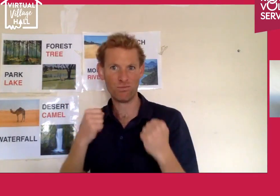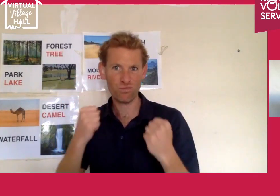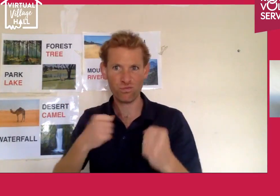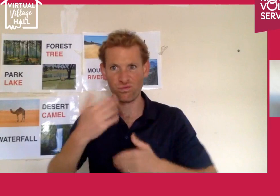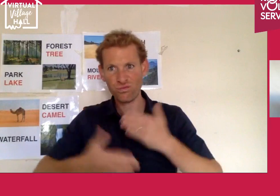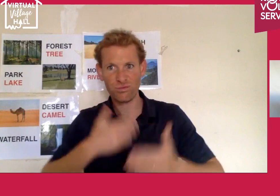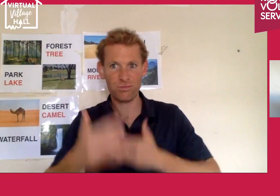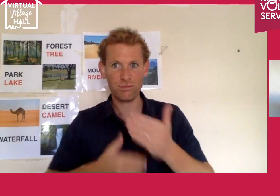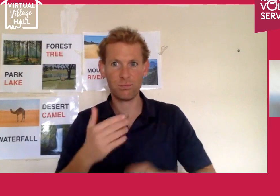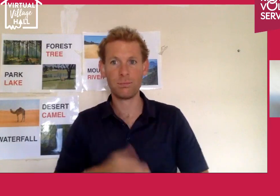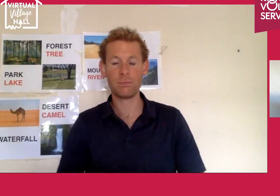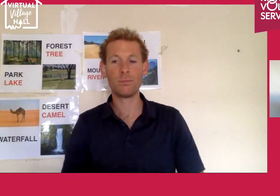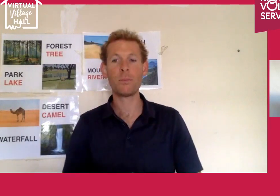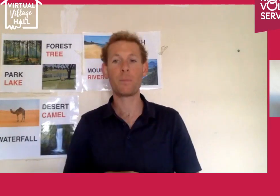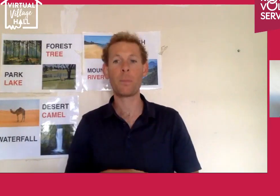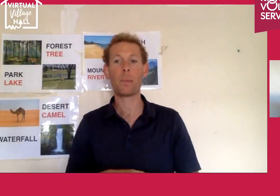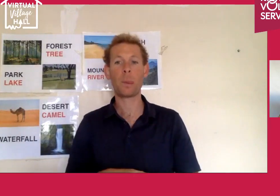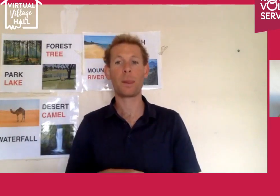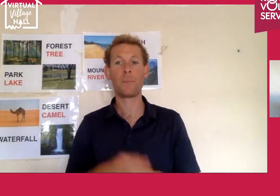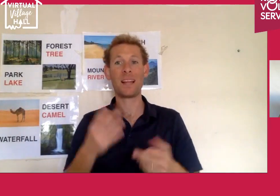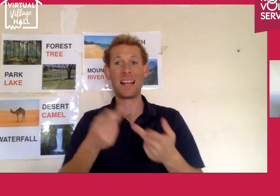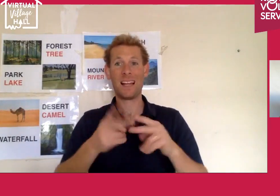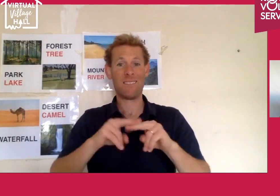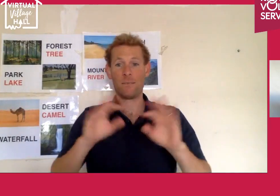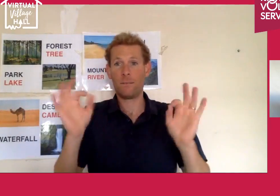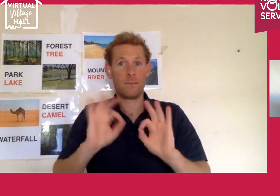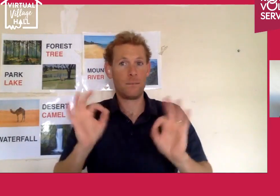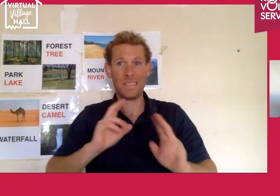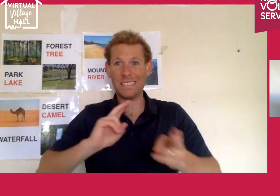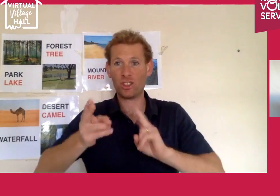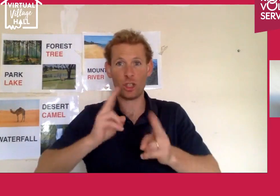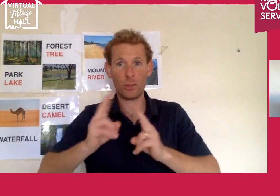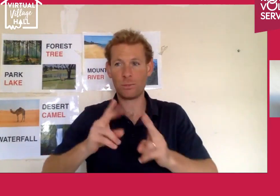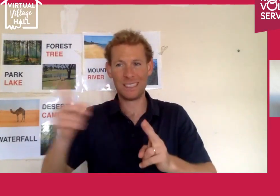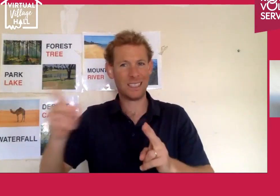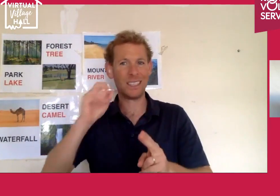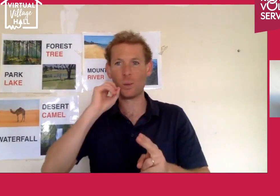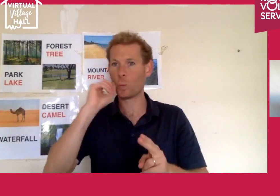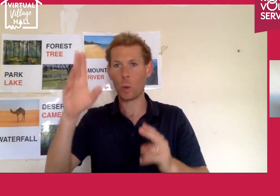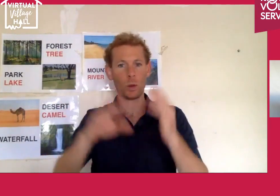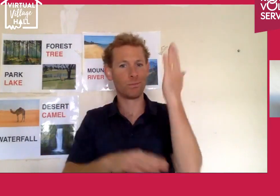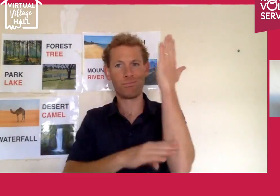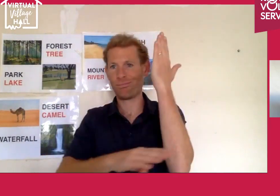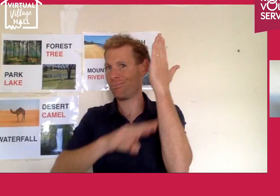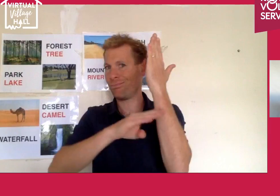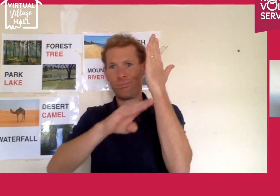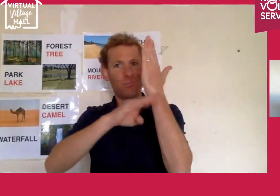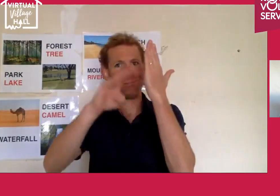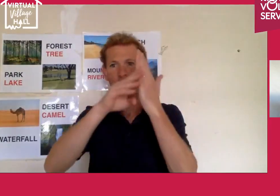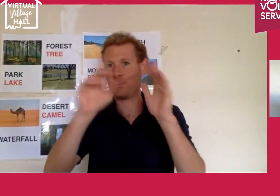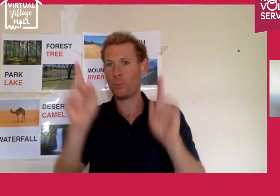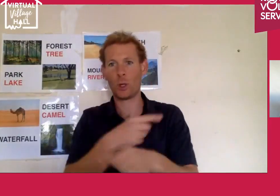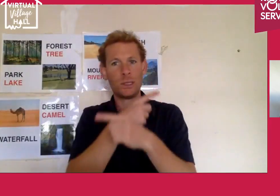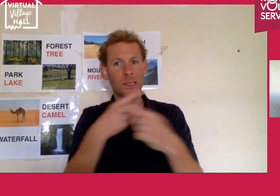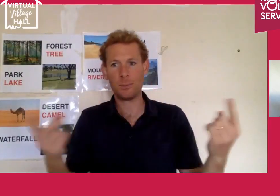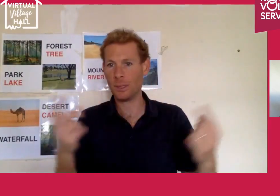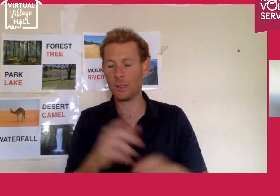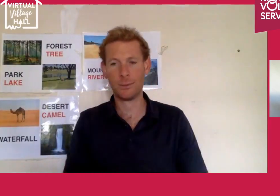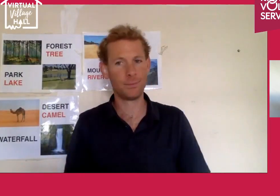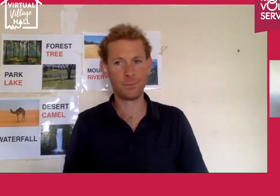his direction. He has to motivate staff as well as sometimes dismiss staff and employ them. So, you know, he says